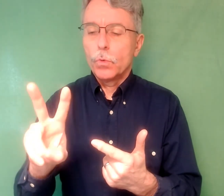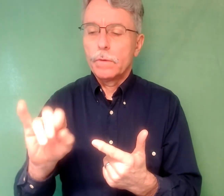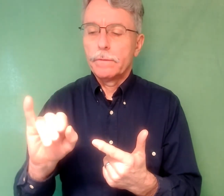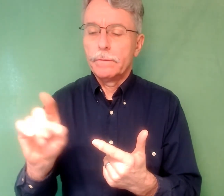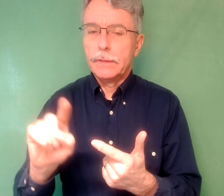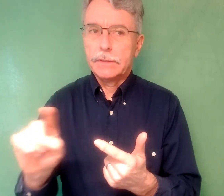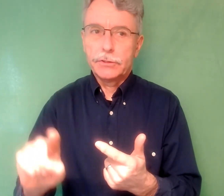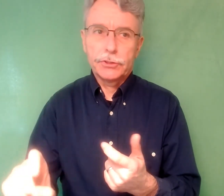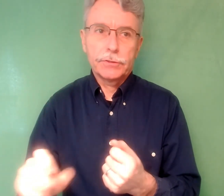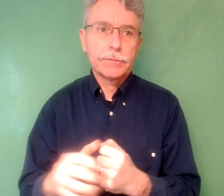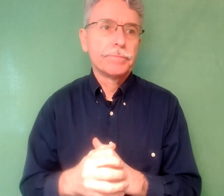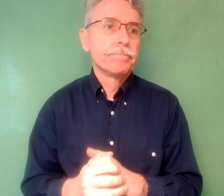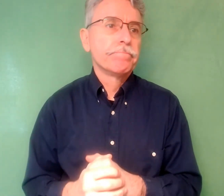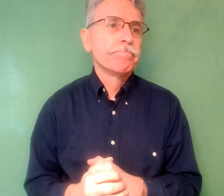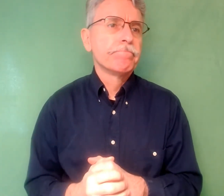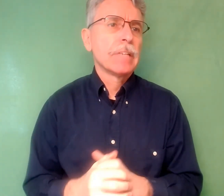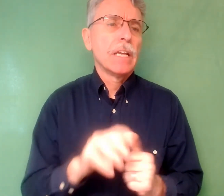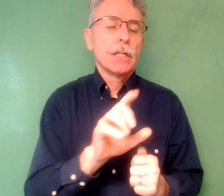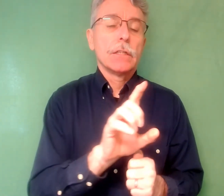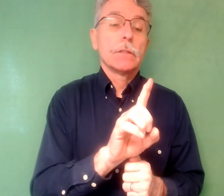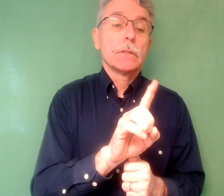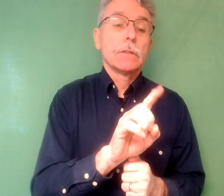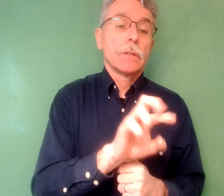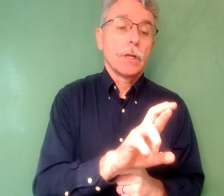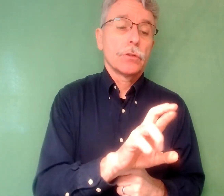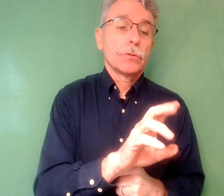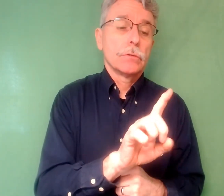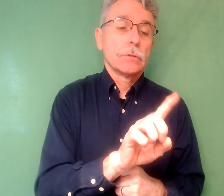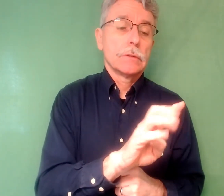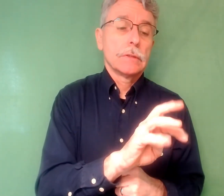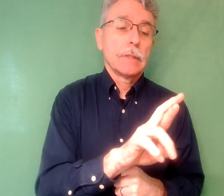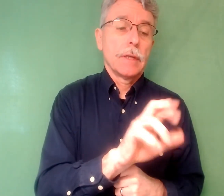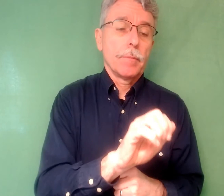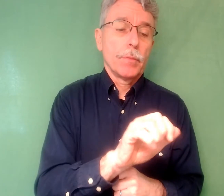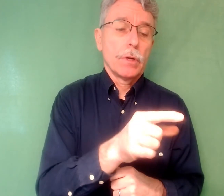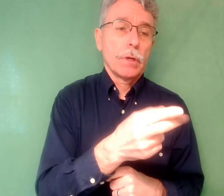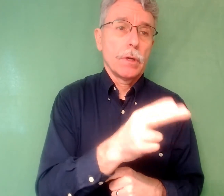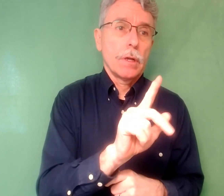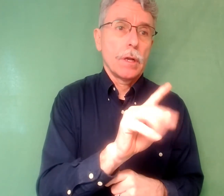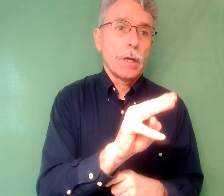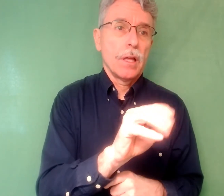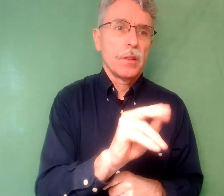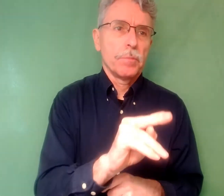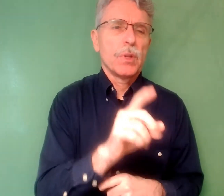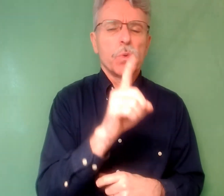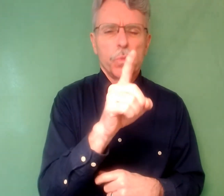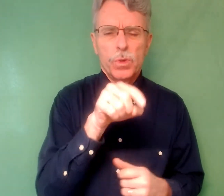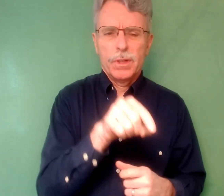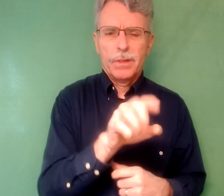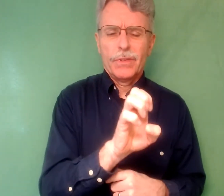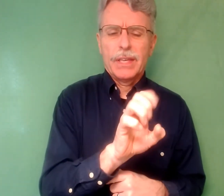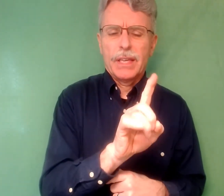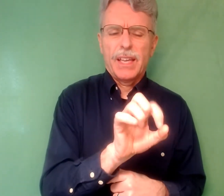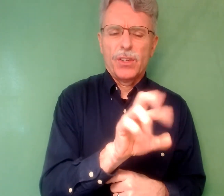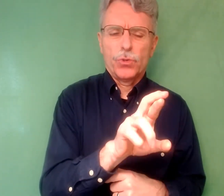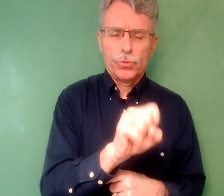Kolvitz. Dr. Guthmann has worked within the deaf community for over 40 years in educational, secondary, and